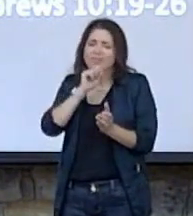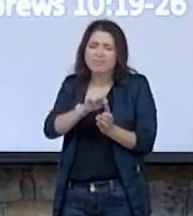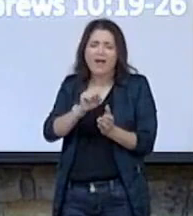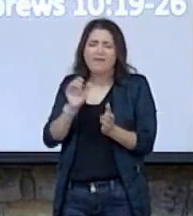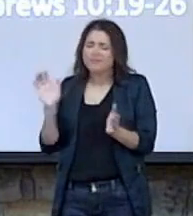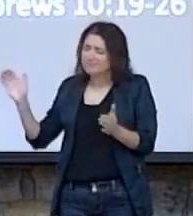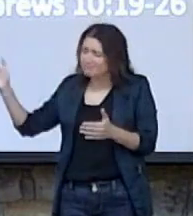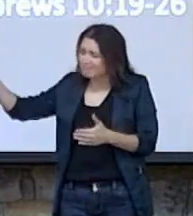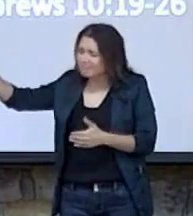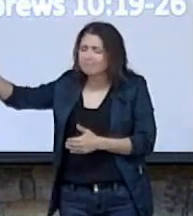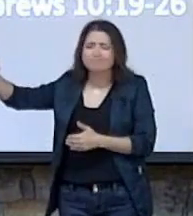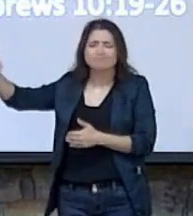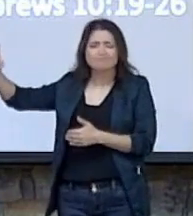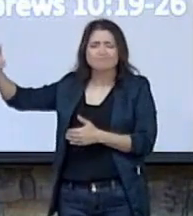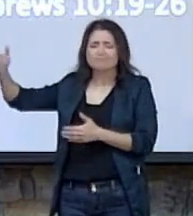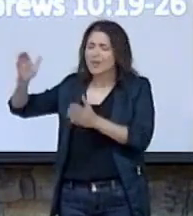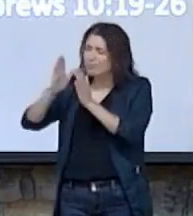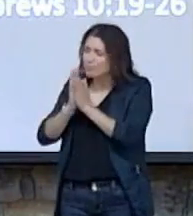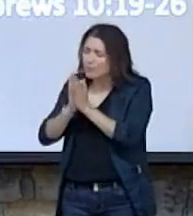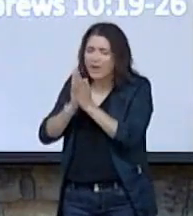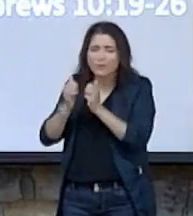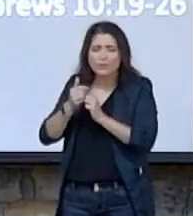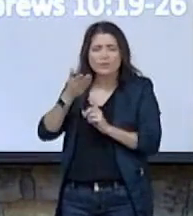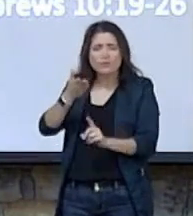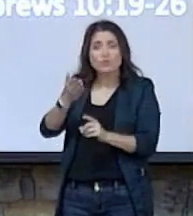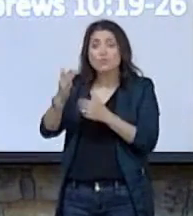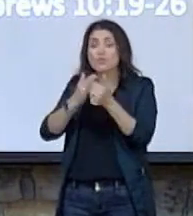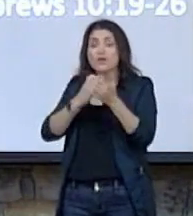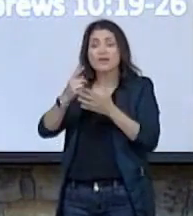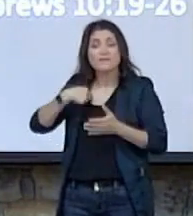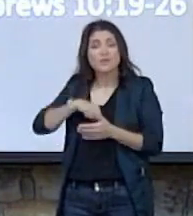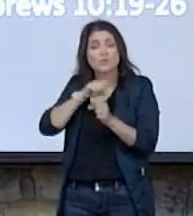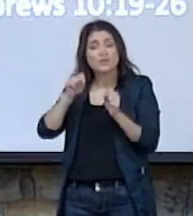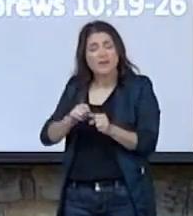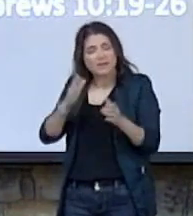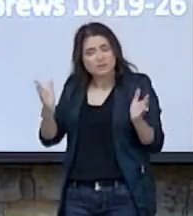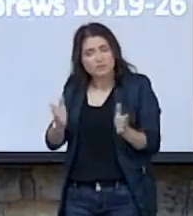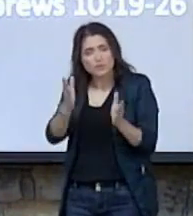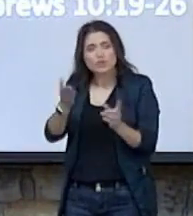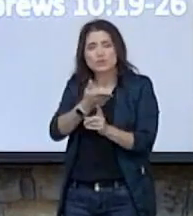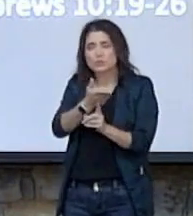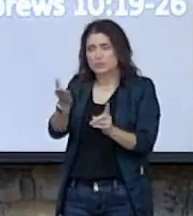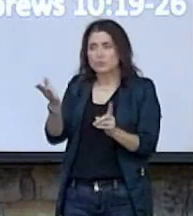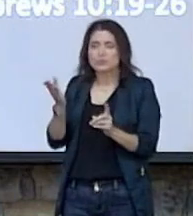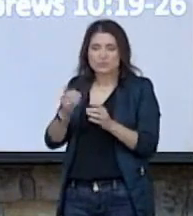arms around you. We'd love to pray with you. We would love to do whatever we can to be that encouragement to you.